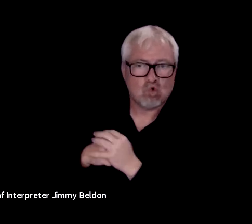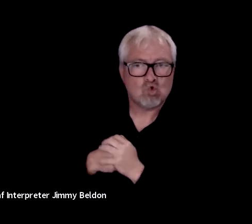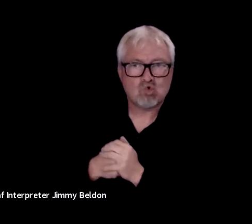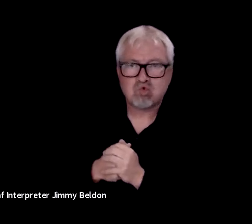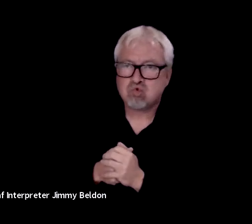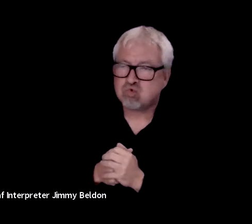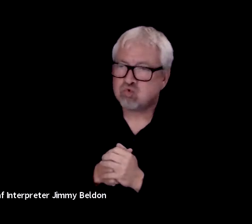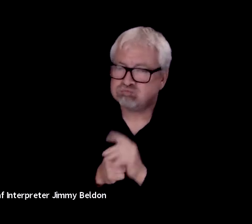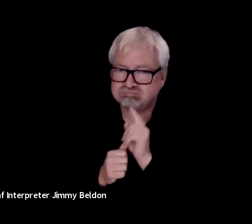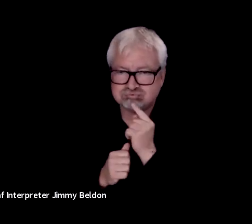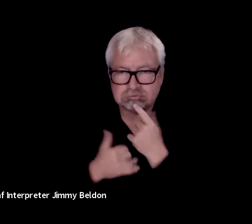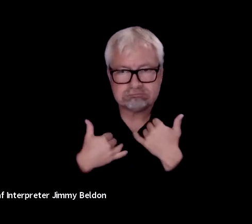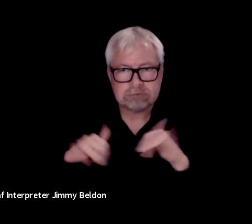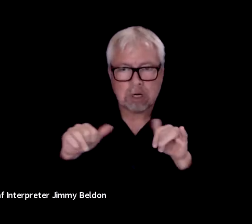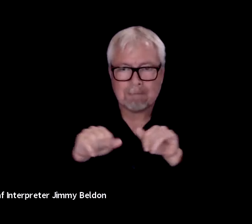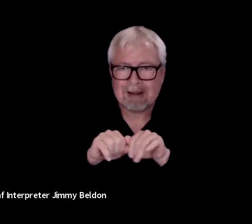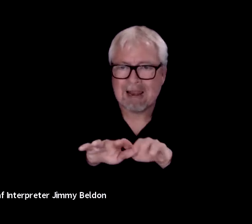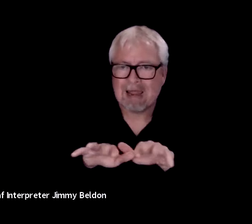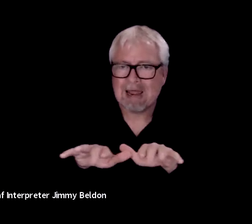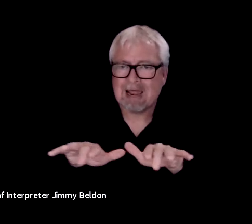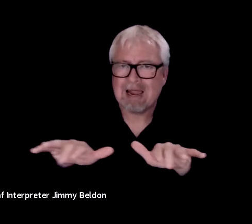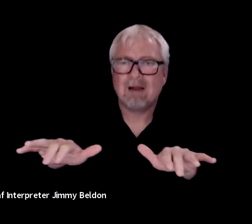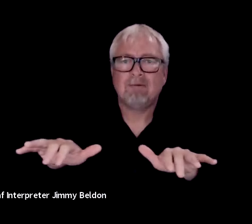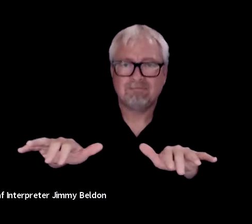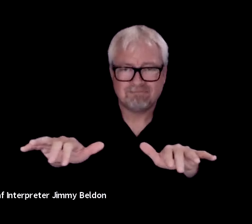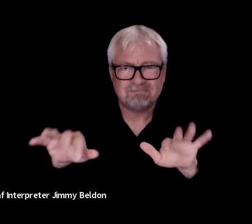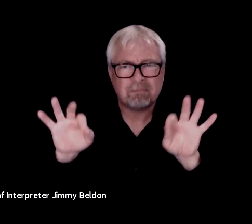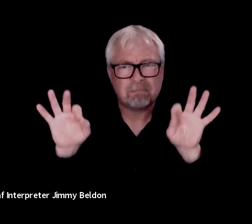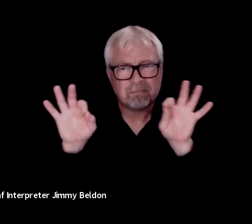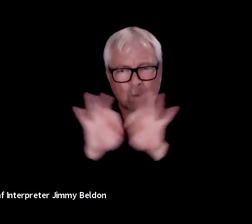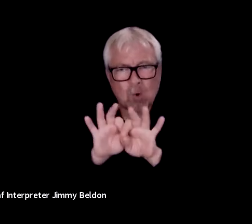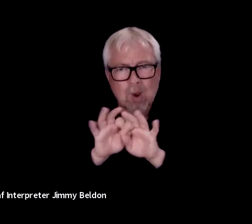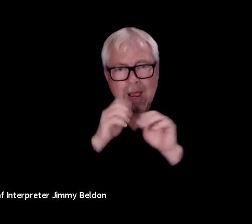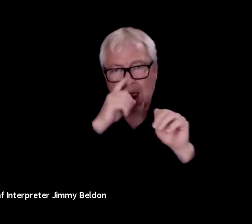transmission. Thank you. Thanks.